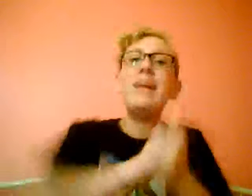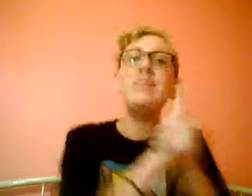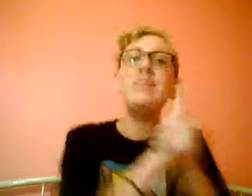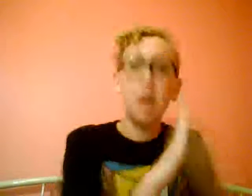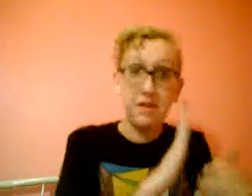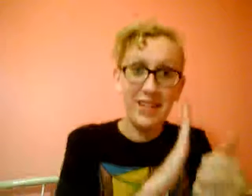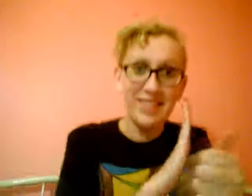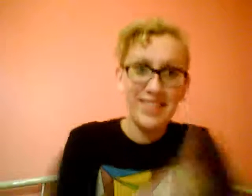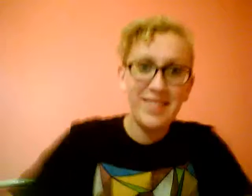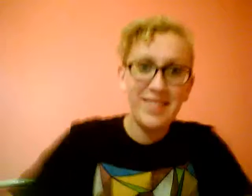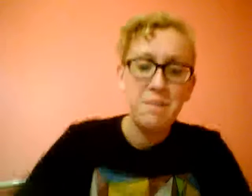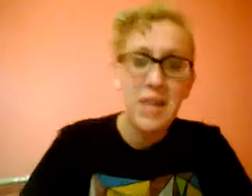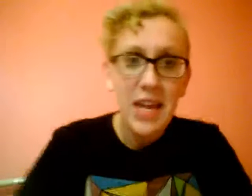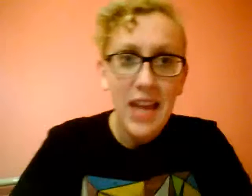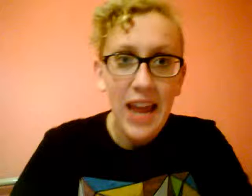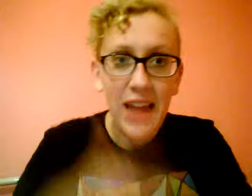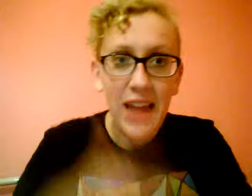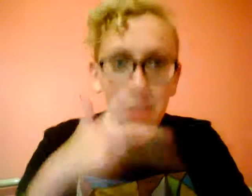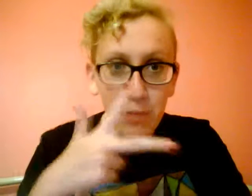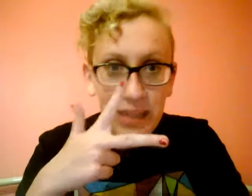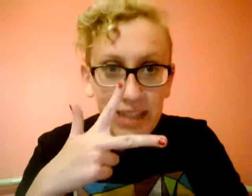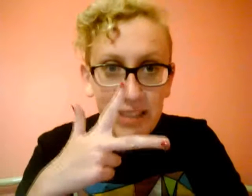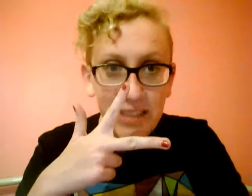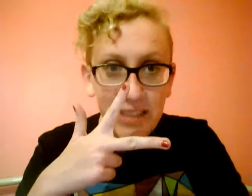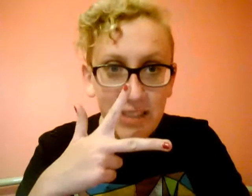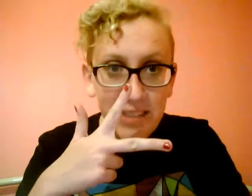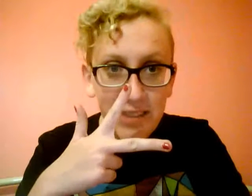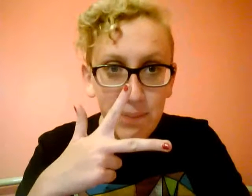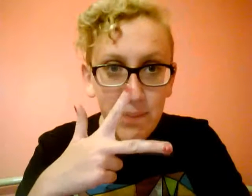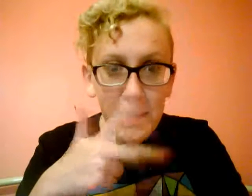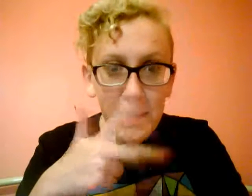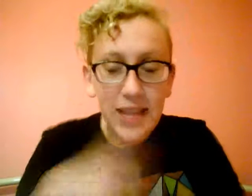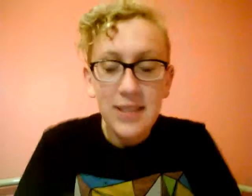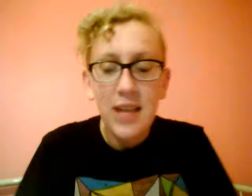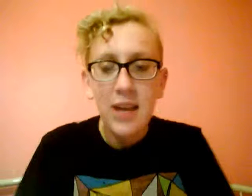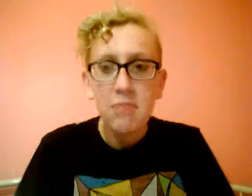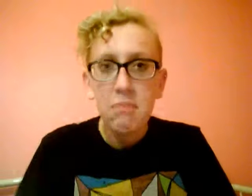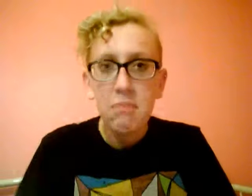makes perfect. And three is,